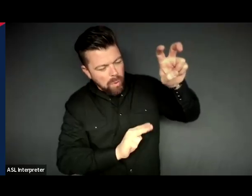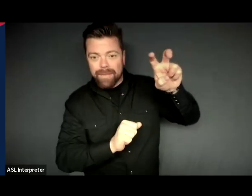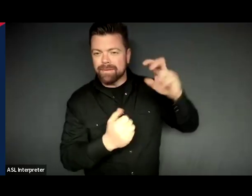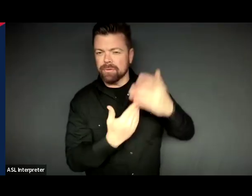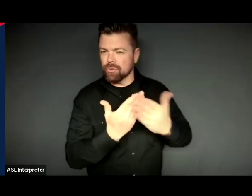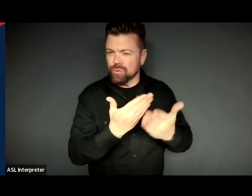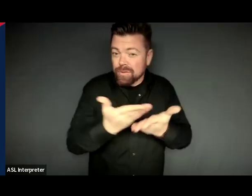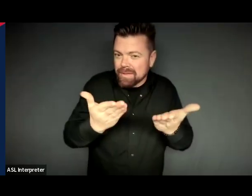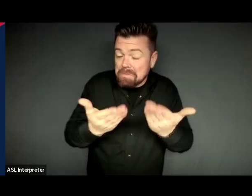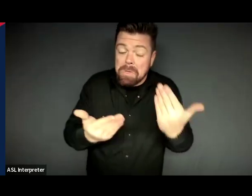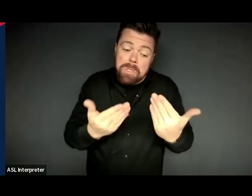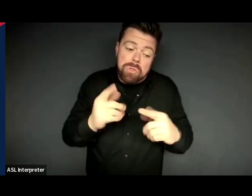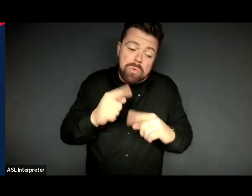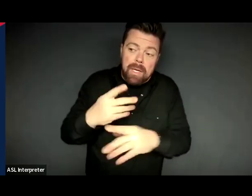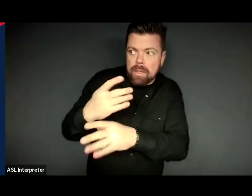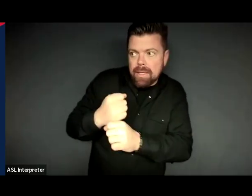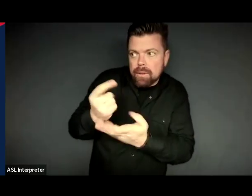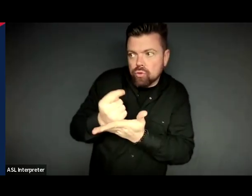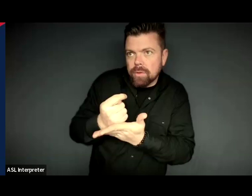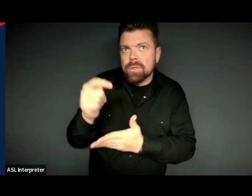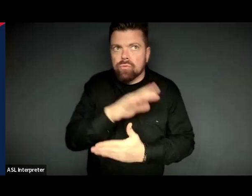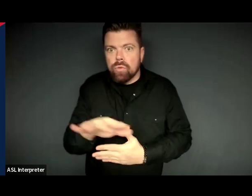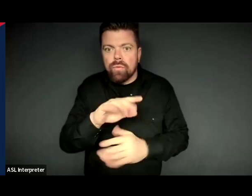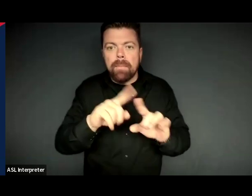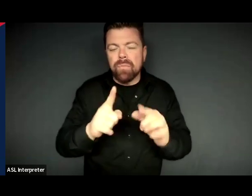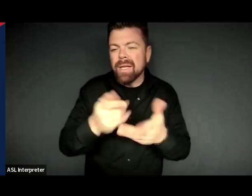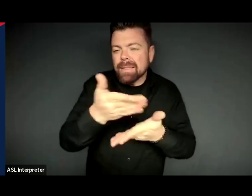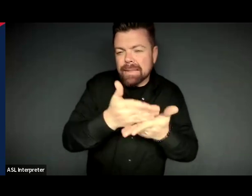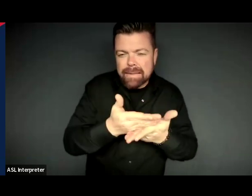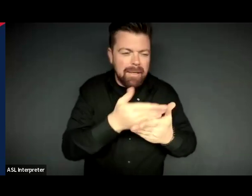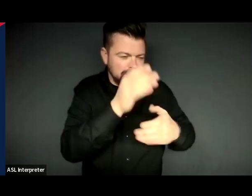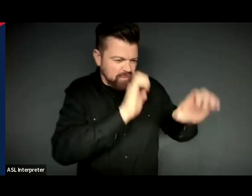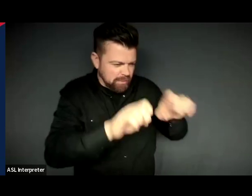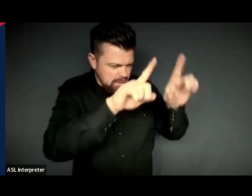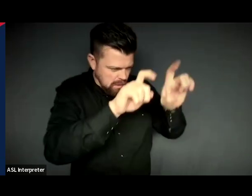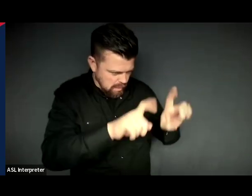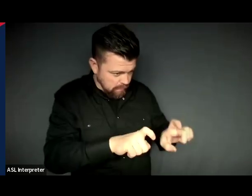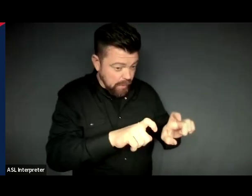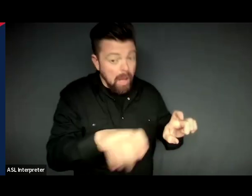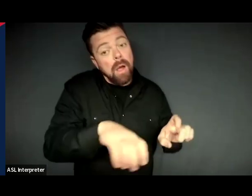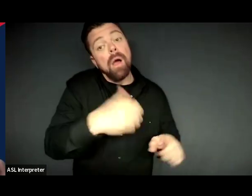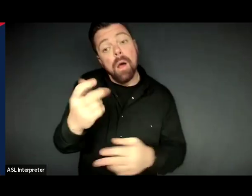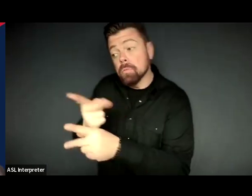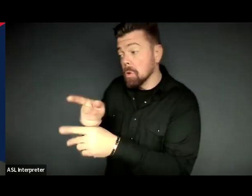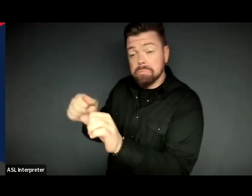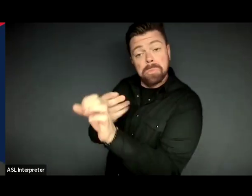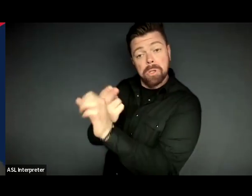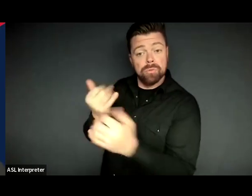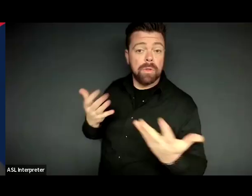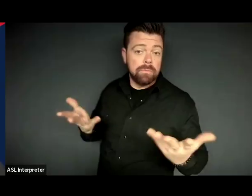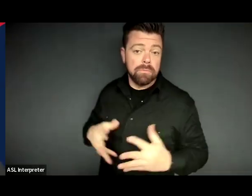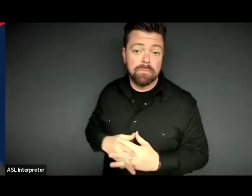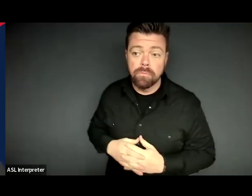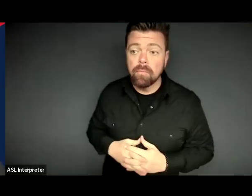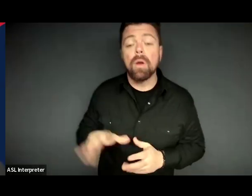kind of treatment just anywhere. Some of these are in experimental form, some are ready to be used now. There's